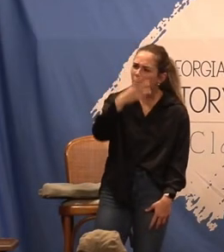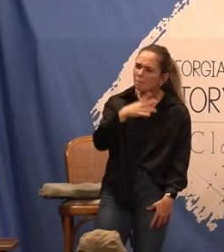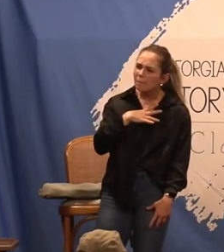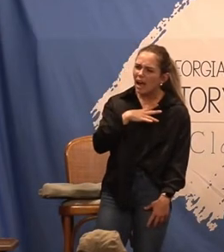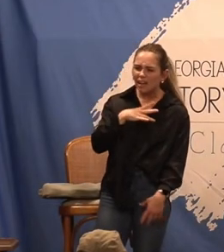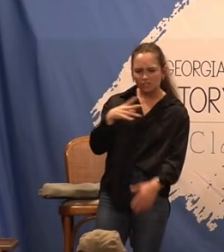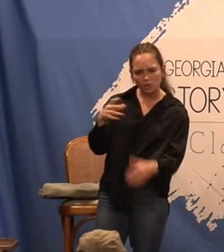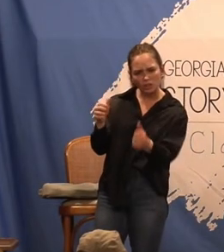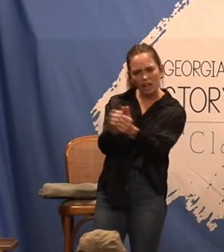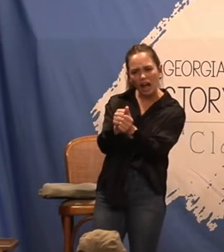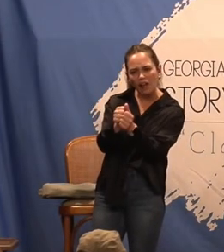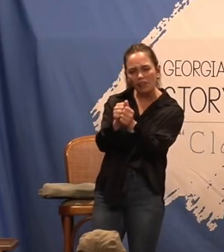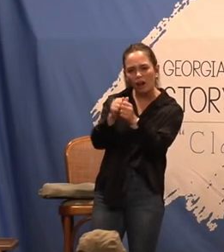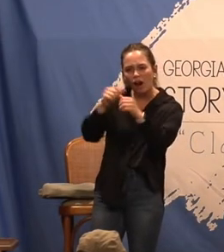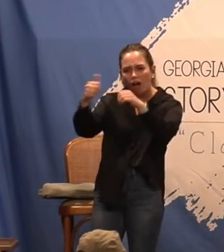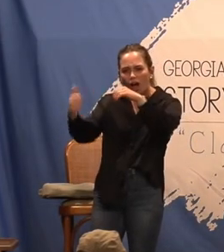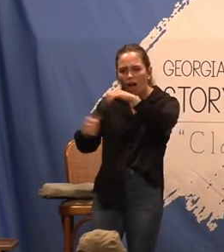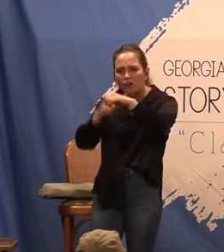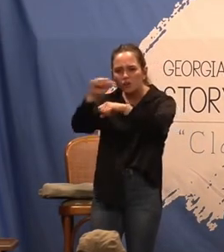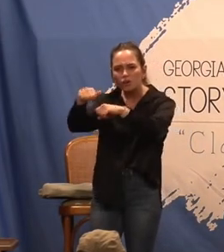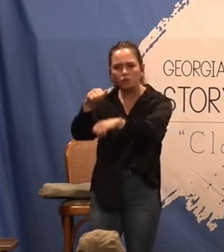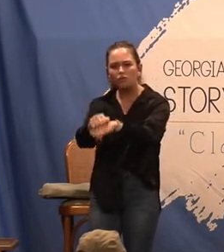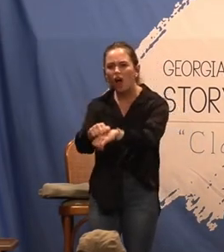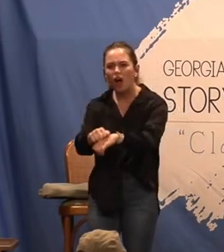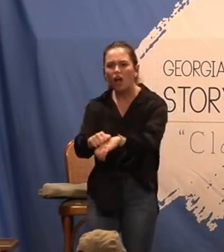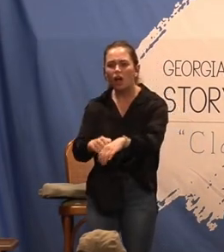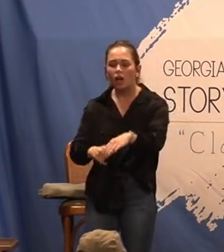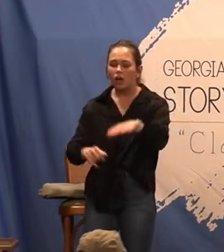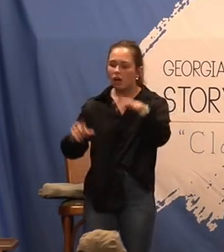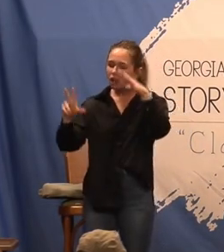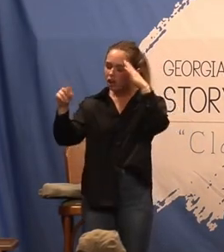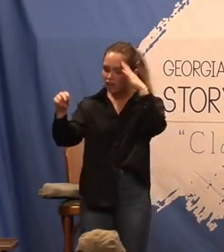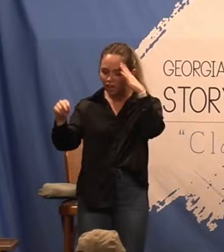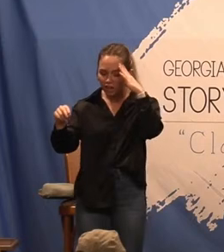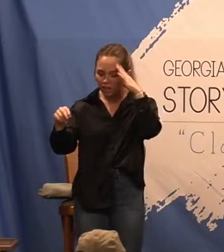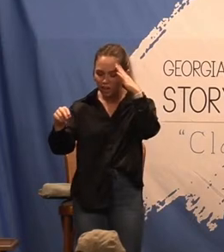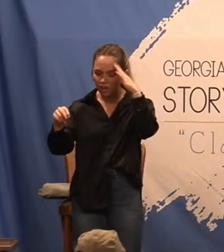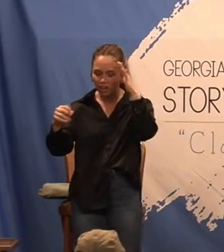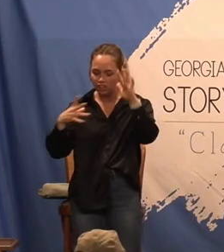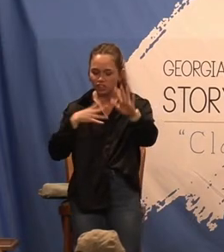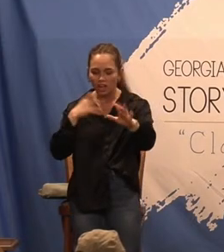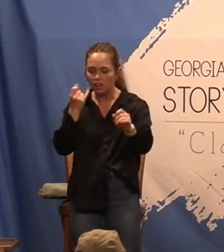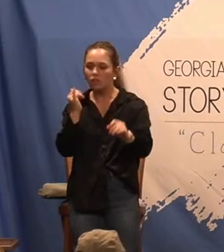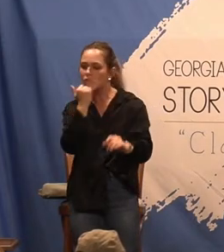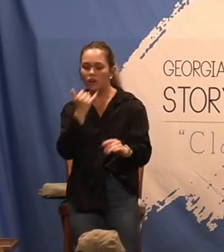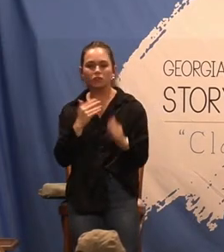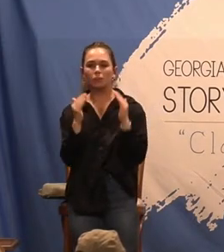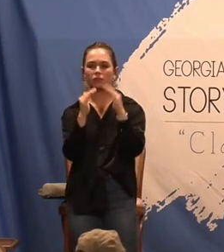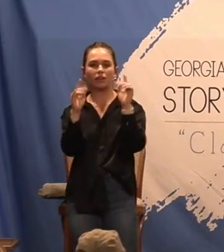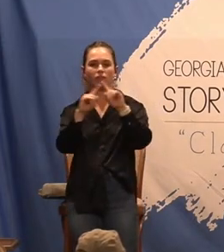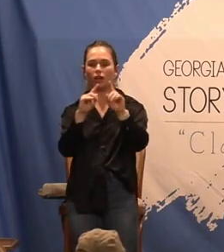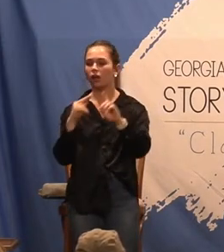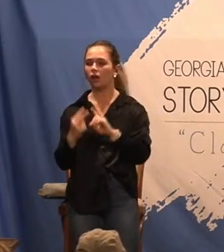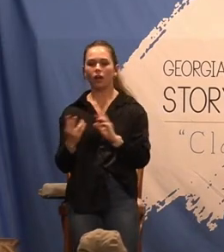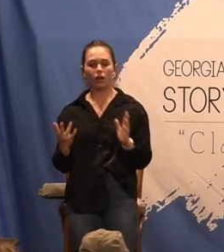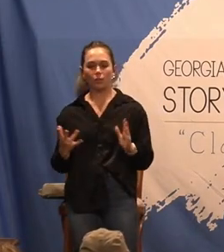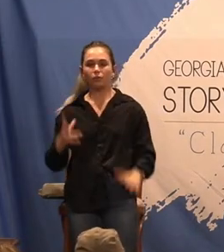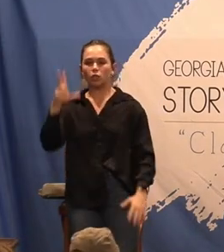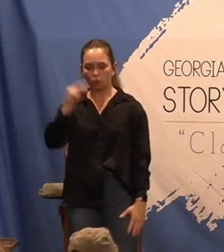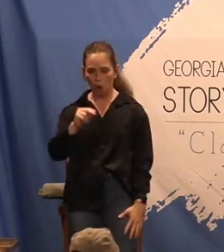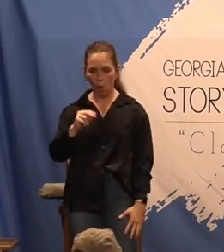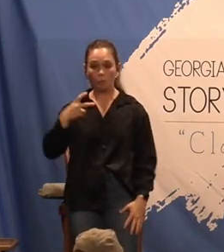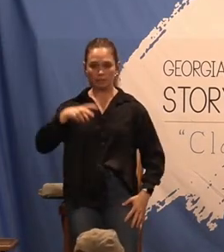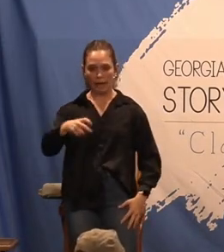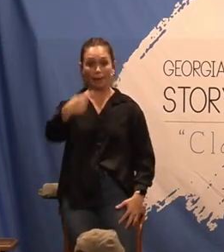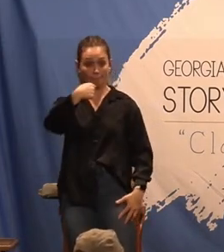rock together? That is wrong on so many levels. Snake said, no, I was under